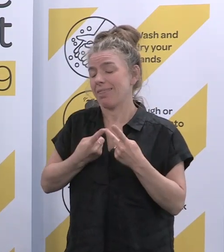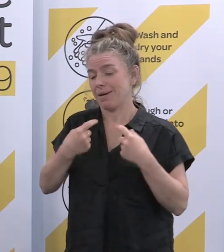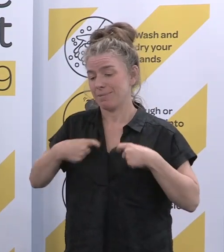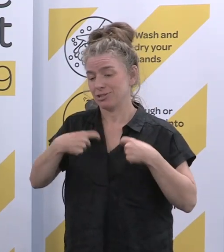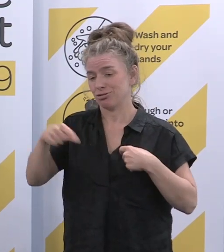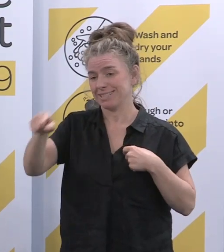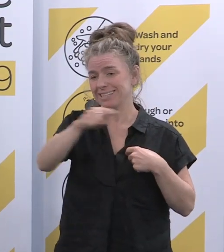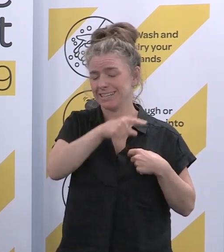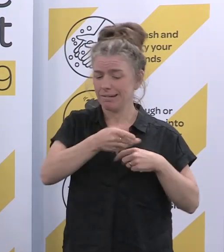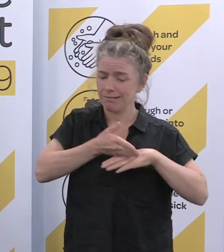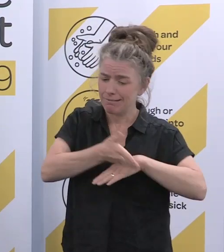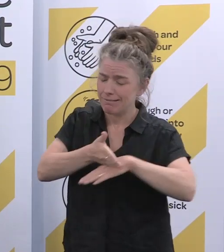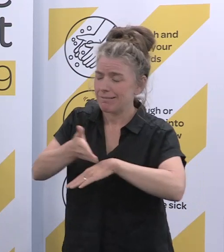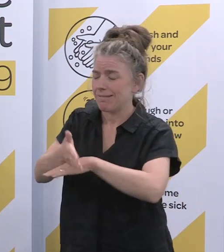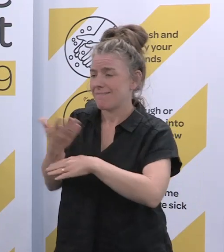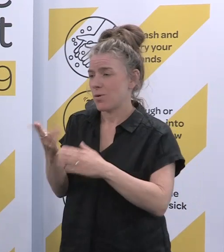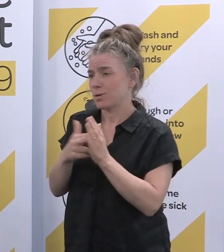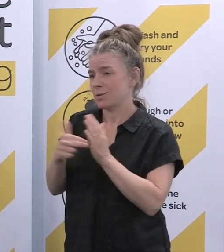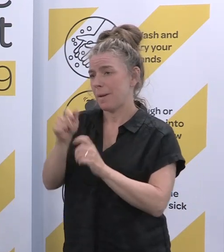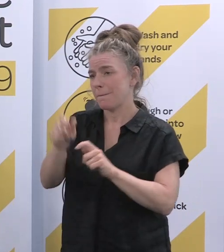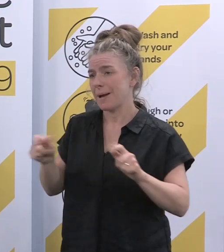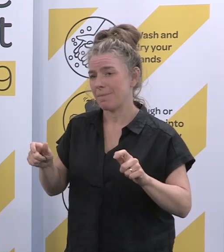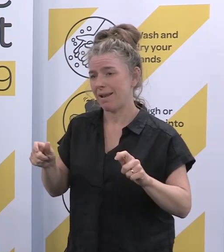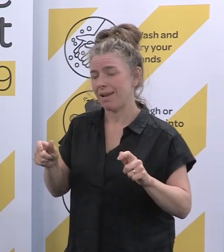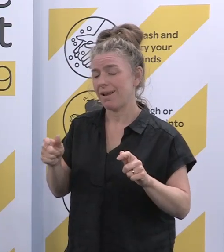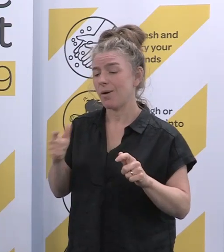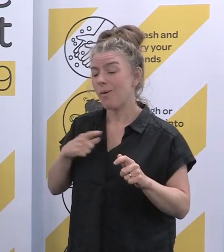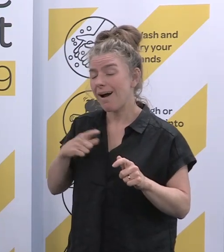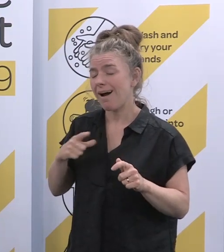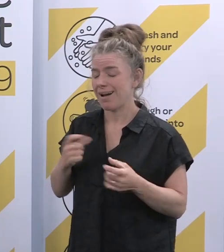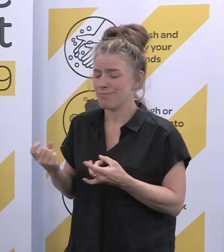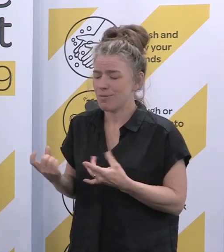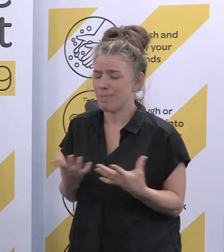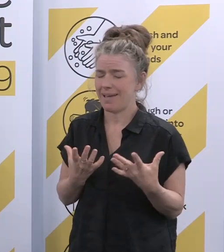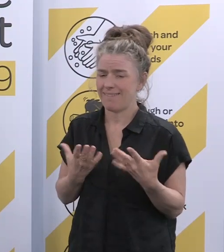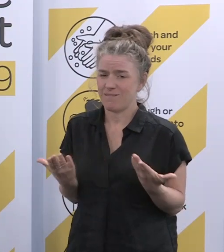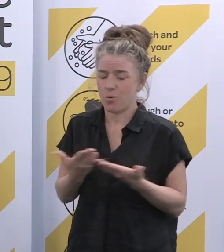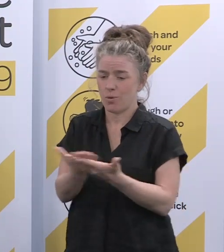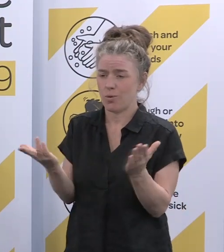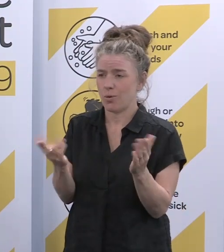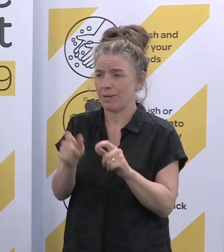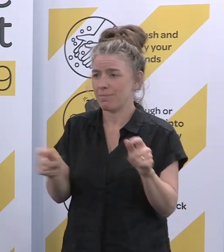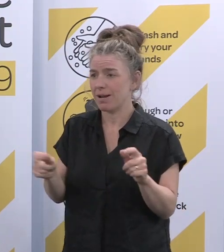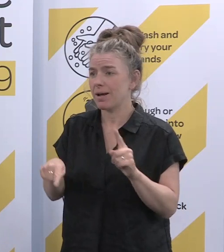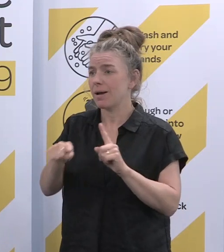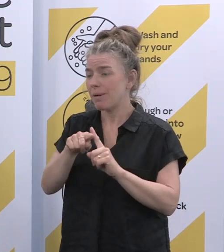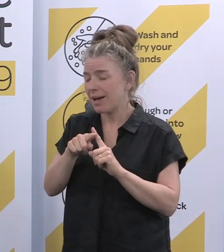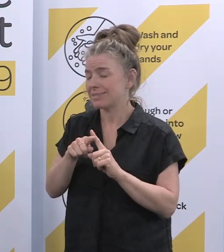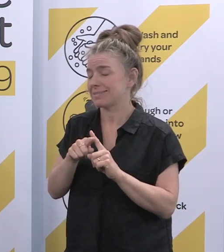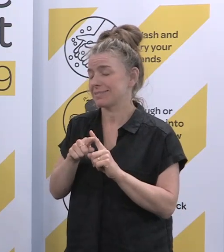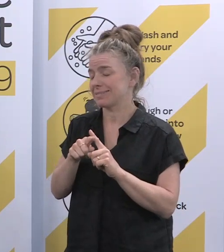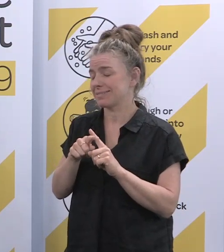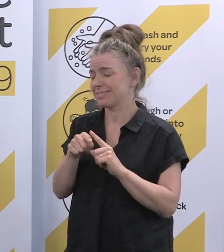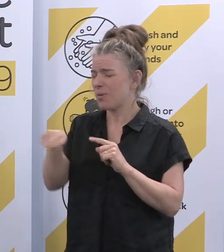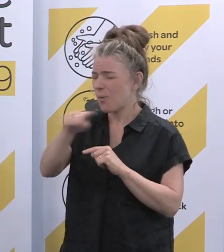working tirelessly for New Zealanders to prepare for and make sure people are kept safe, and also to my many colleagues,